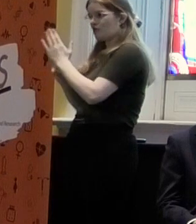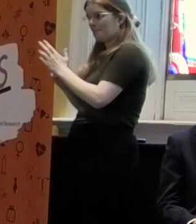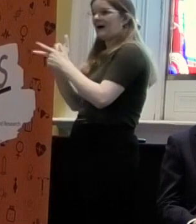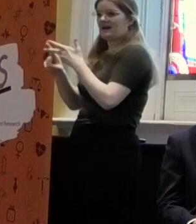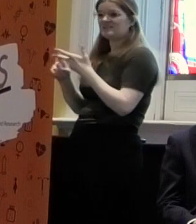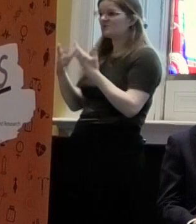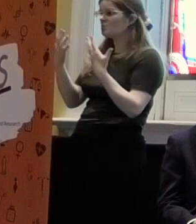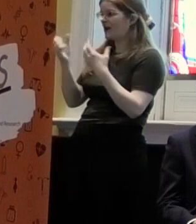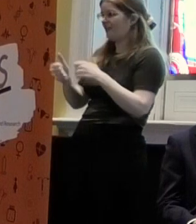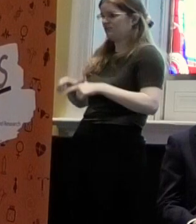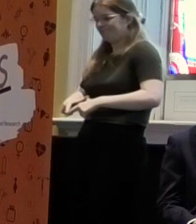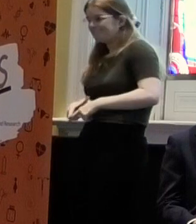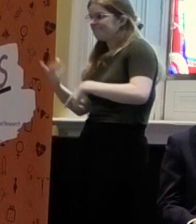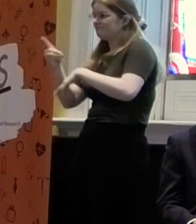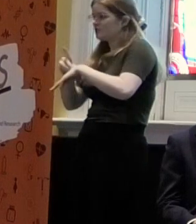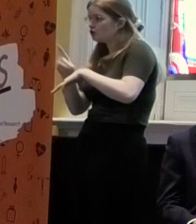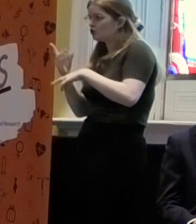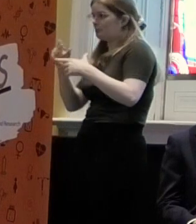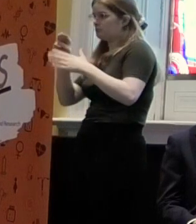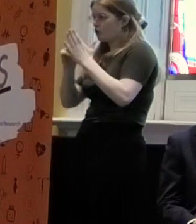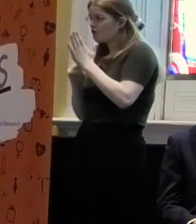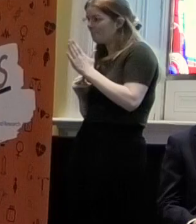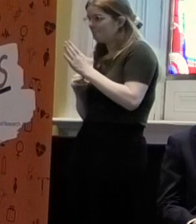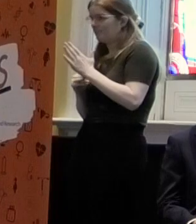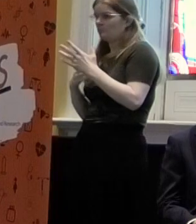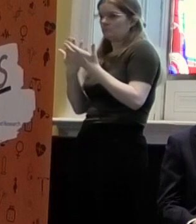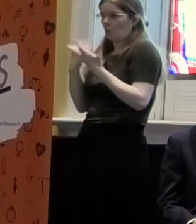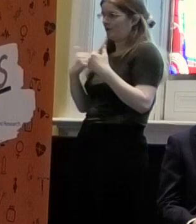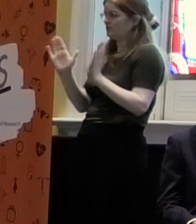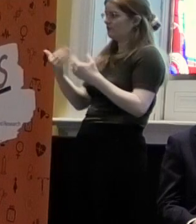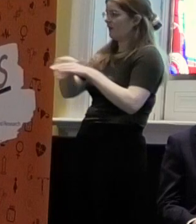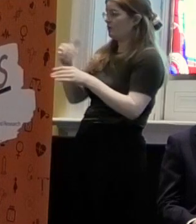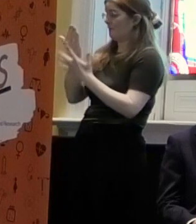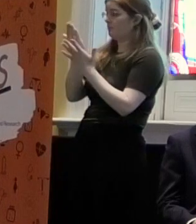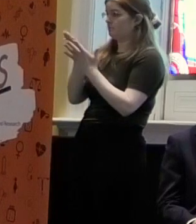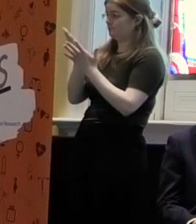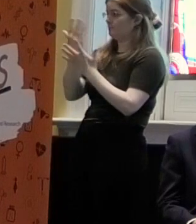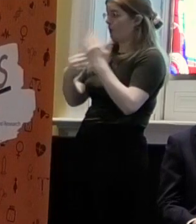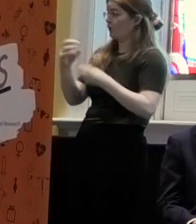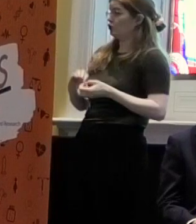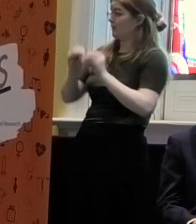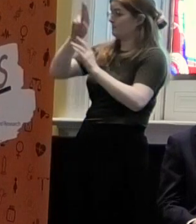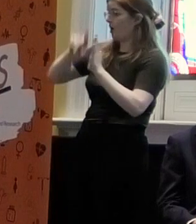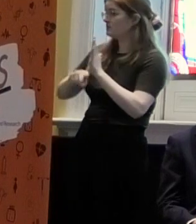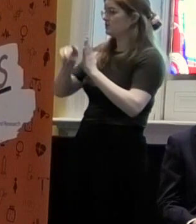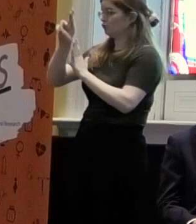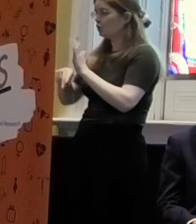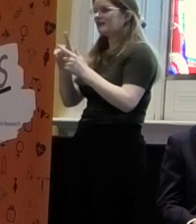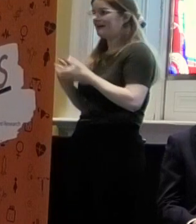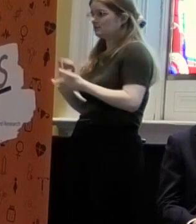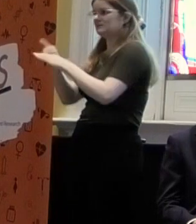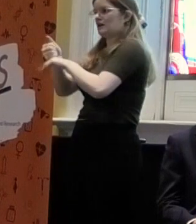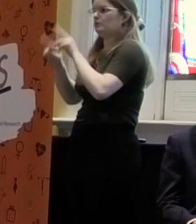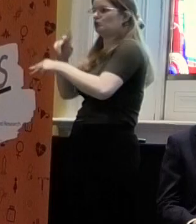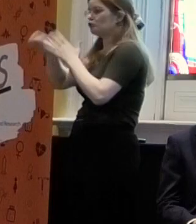big kind of gynecology program where we're involved in both guidelines and rolling out new